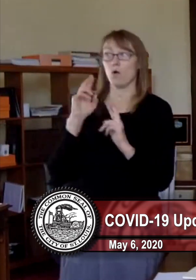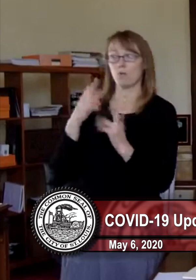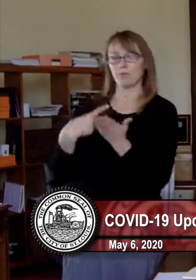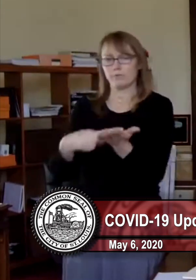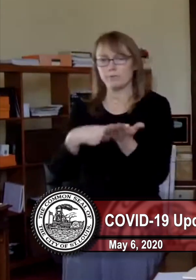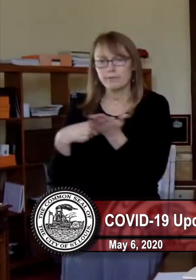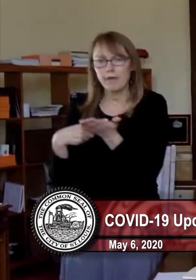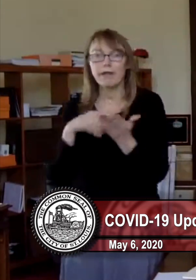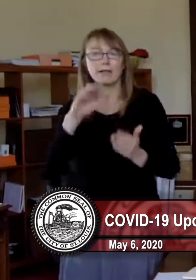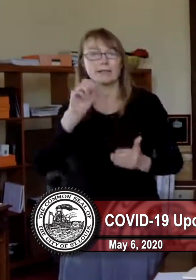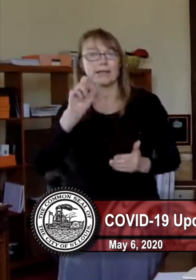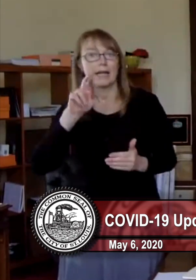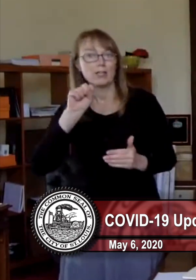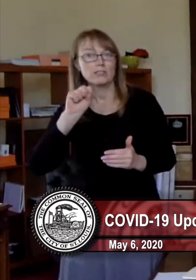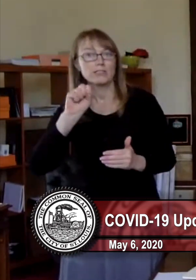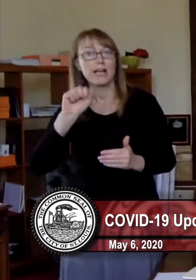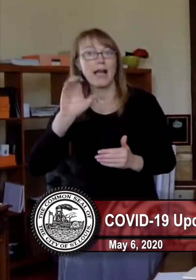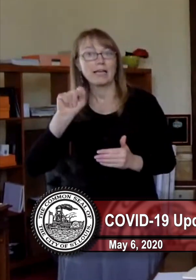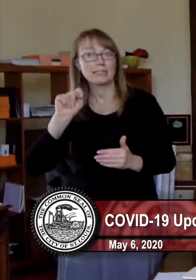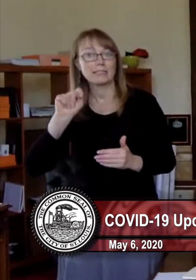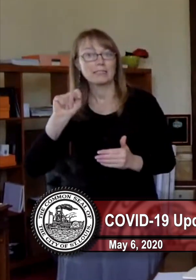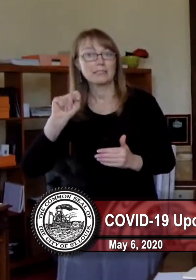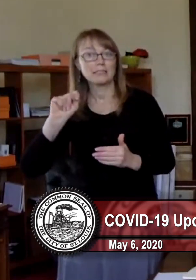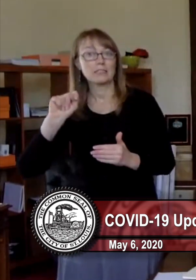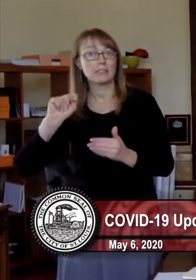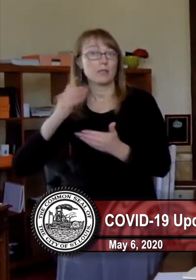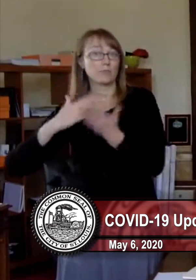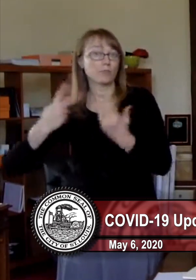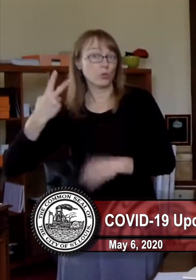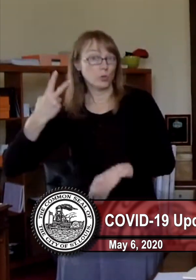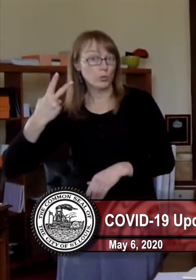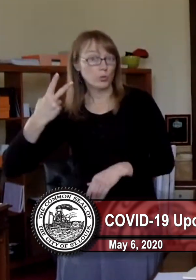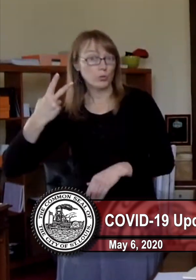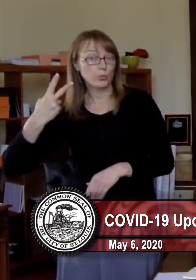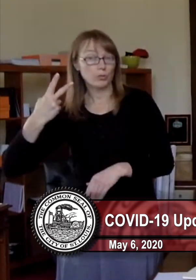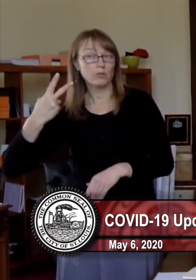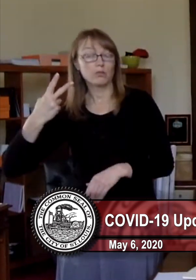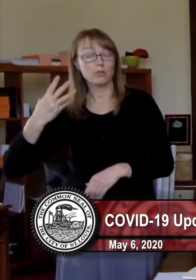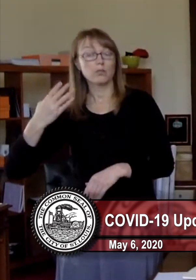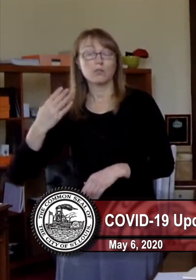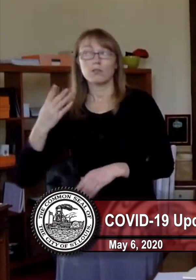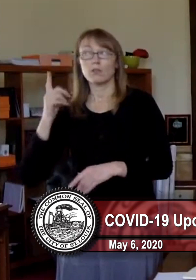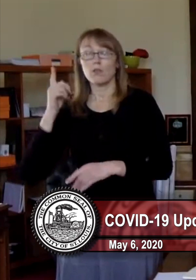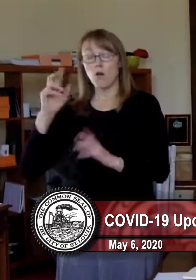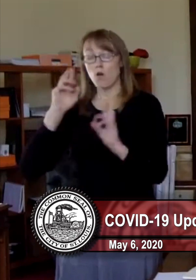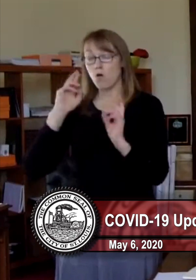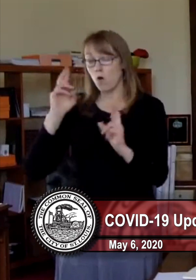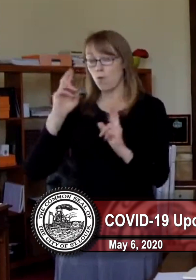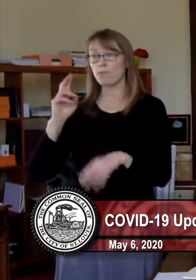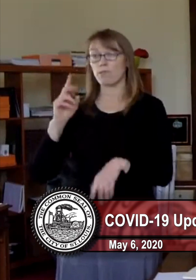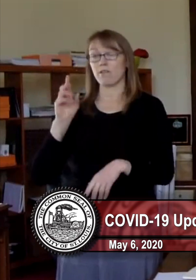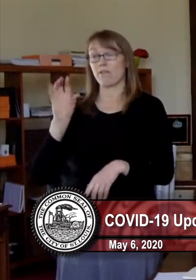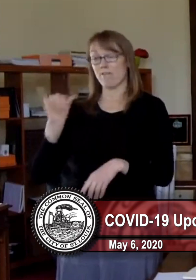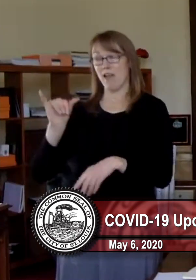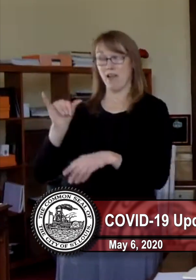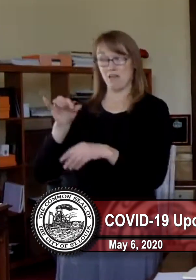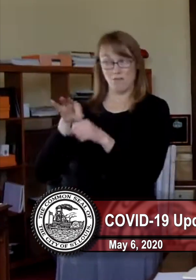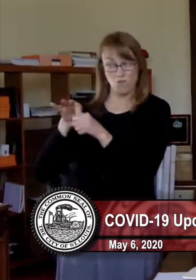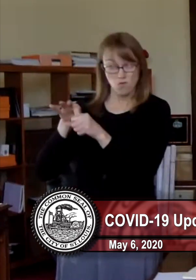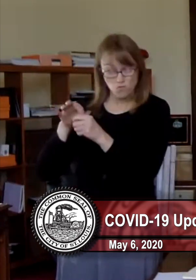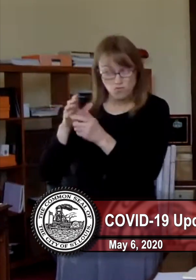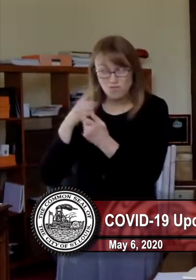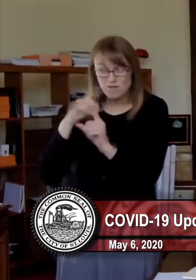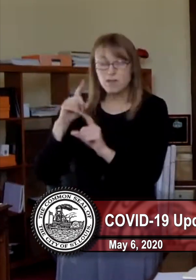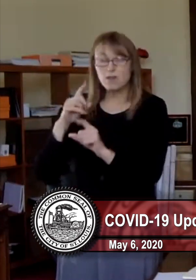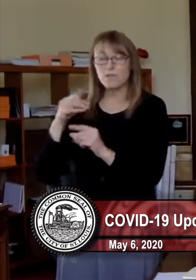2, which hasn't been done yet, to provide direct funding to cities and counties and